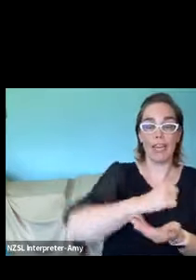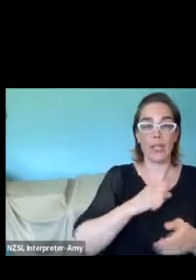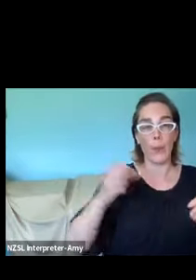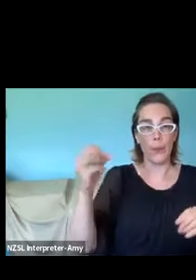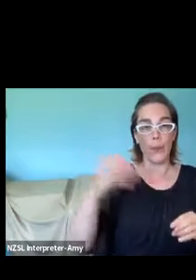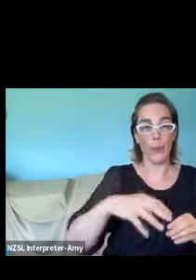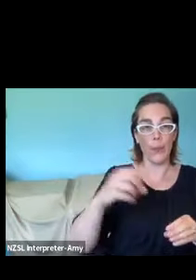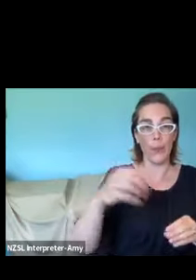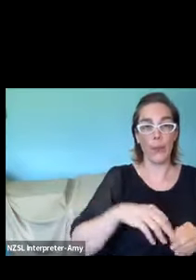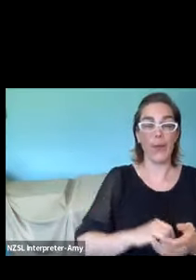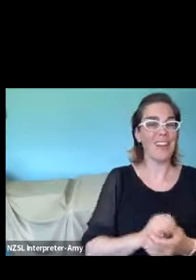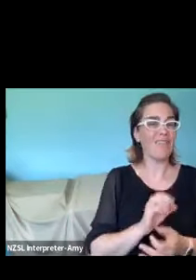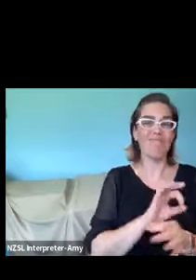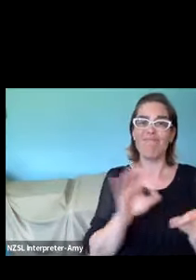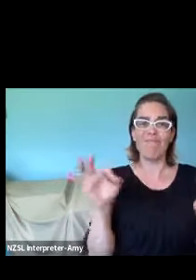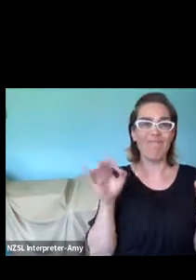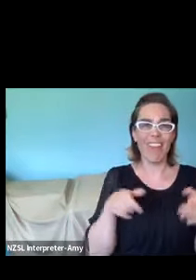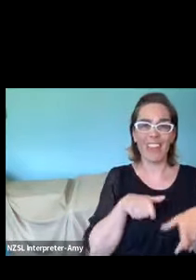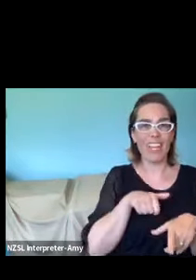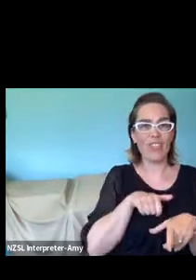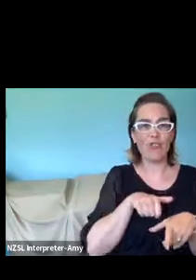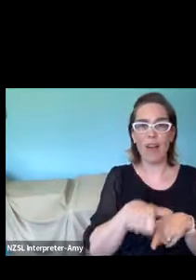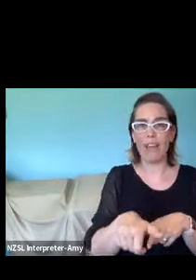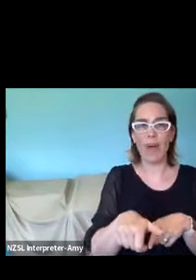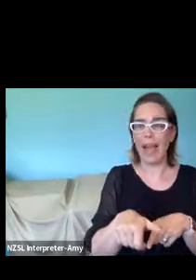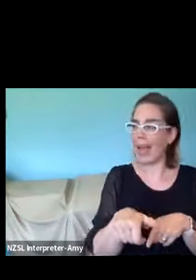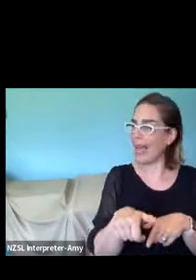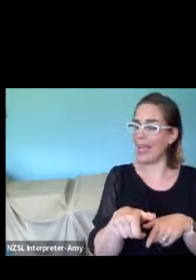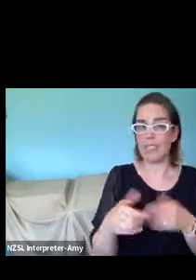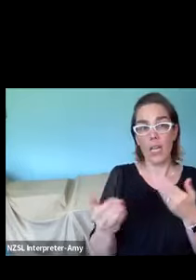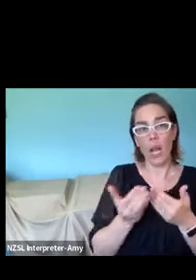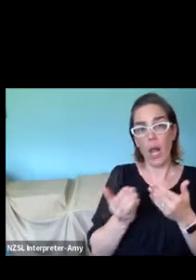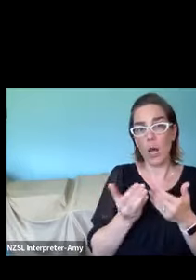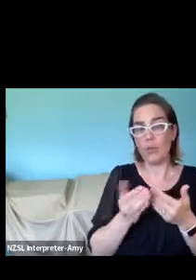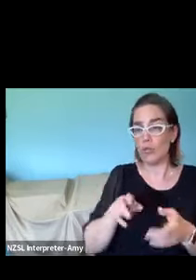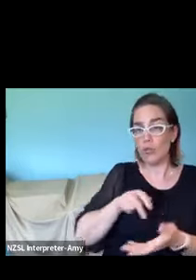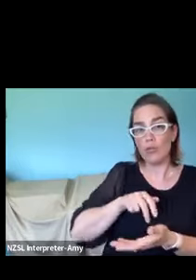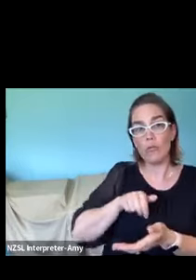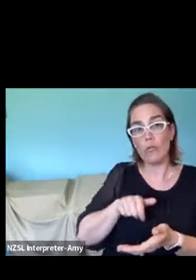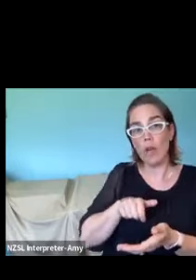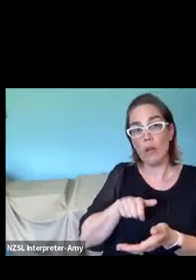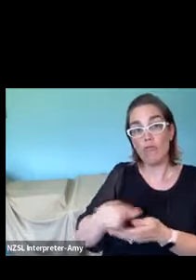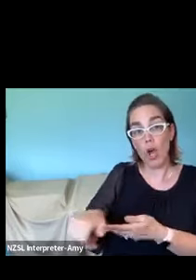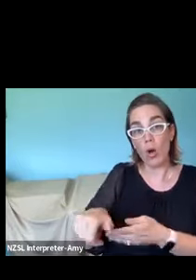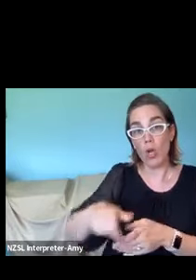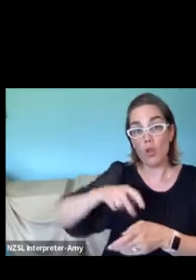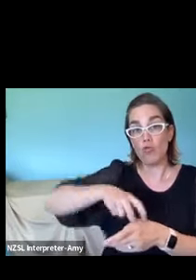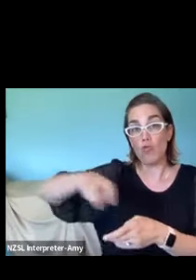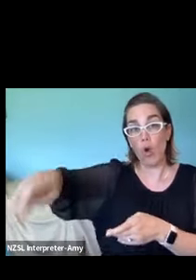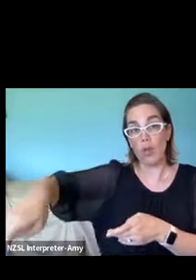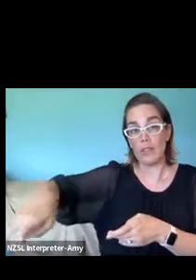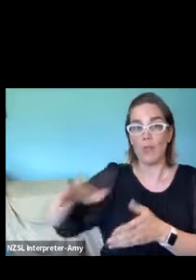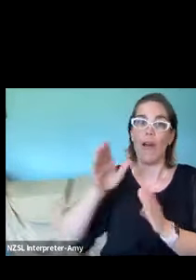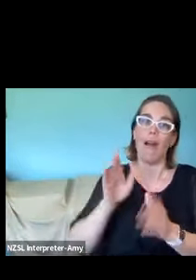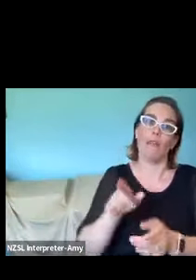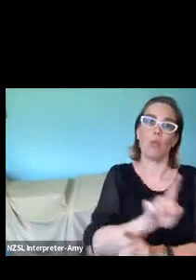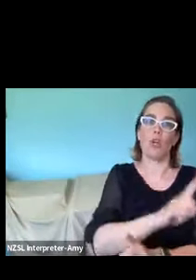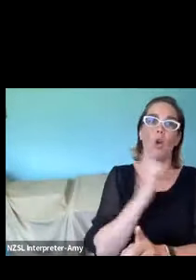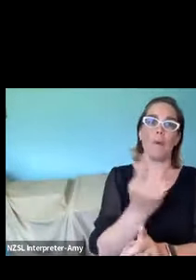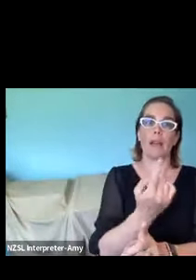any driveways nearby to cross the road, so I had to turn around, but